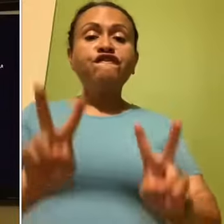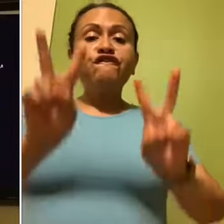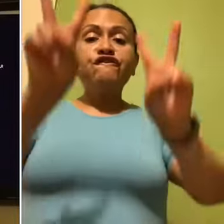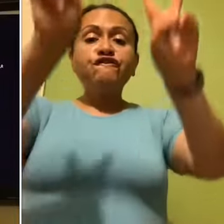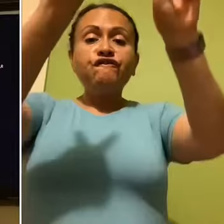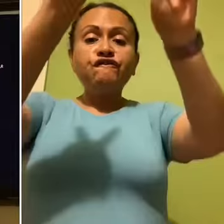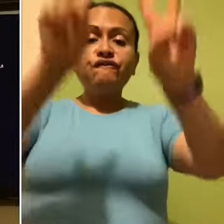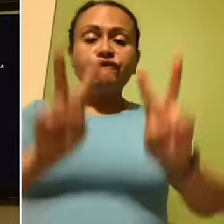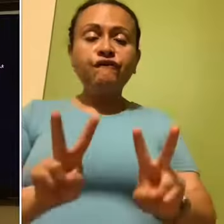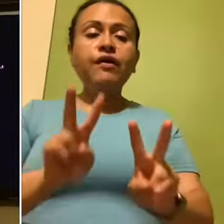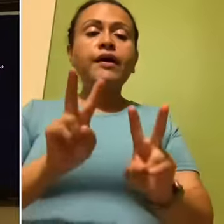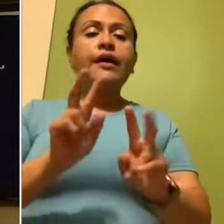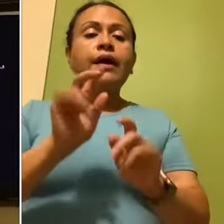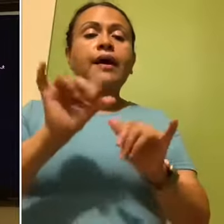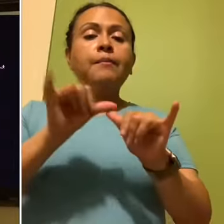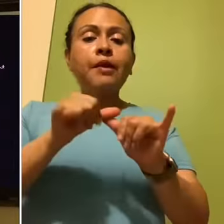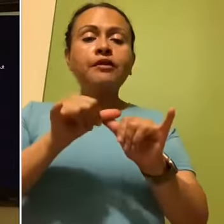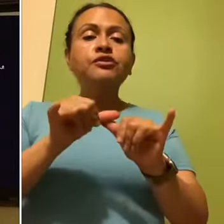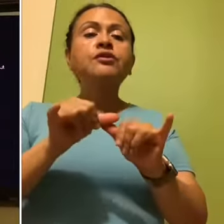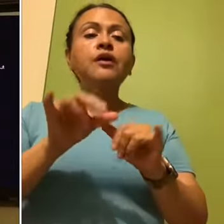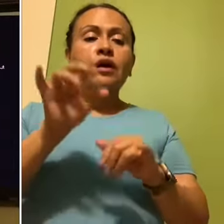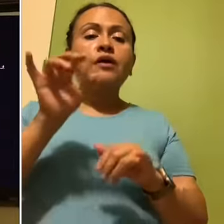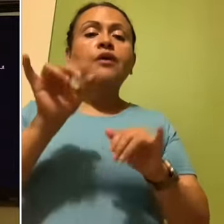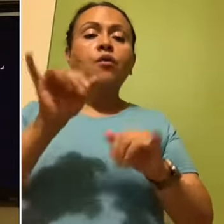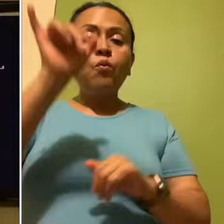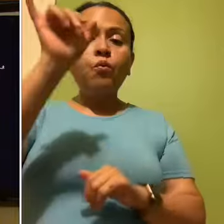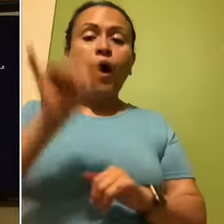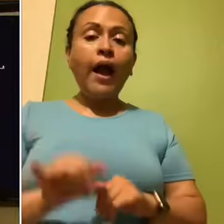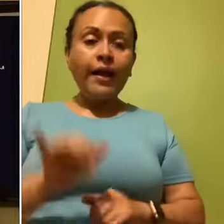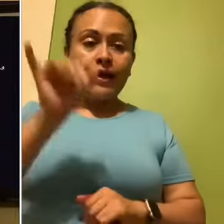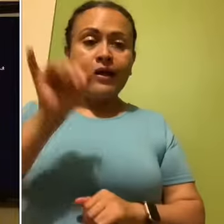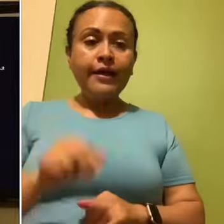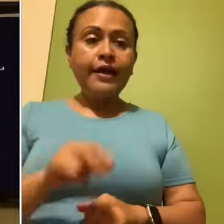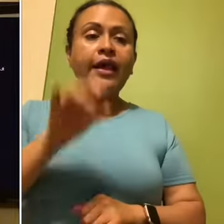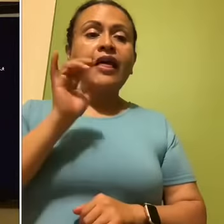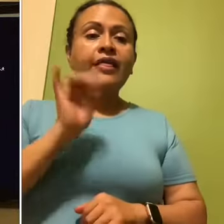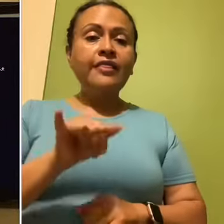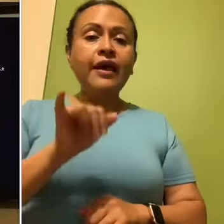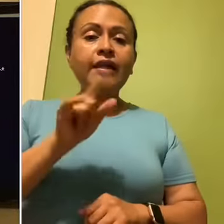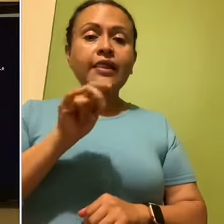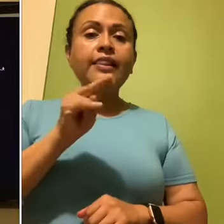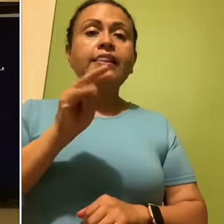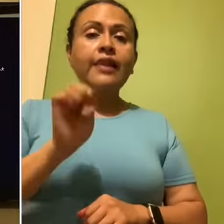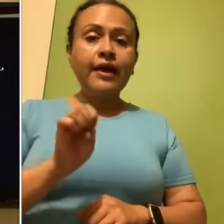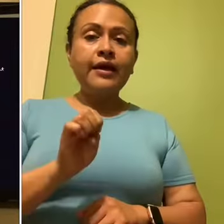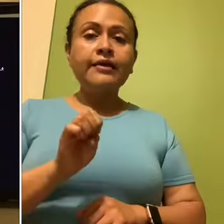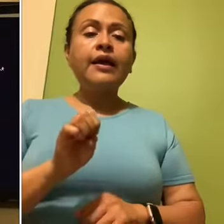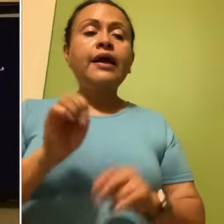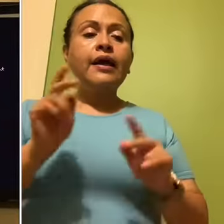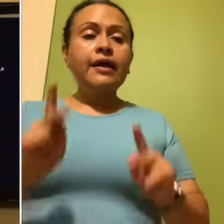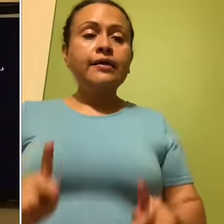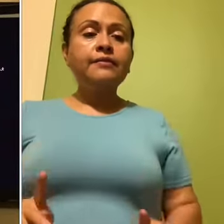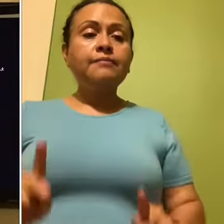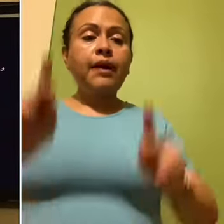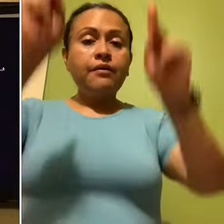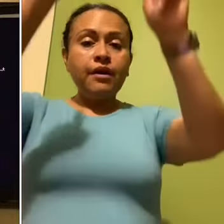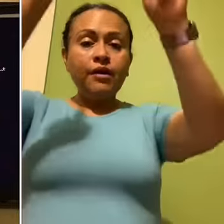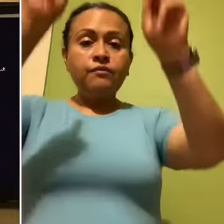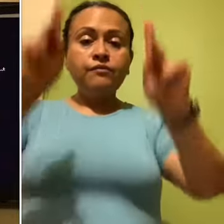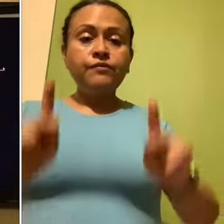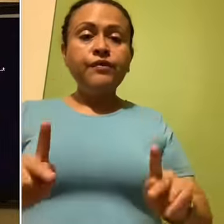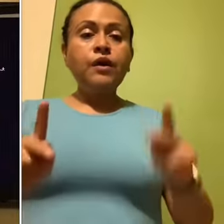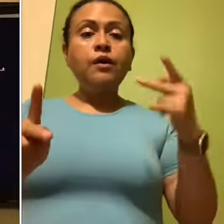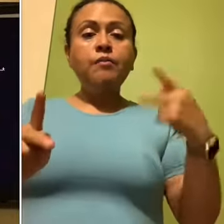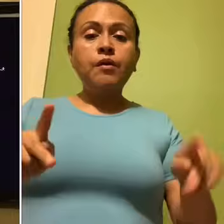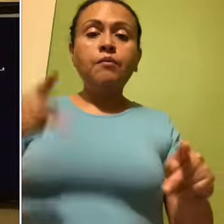We know that these are both vertical. They're just measuring, they're exactly in the y direction, the vertical direction. So this line